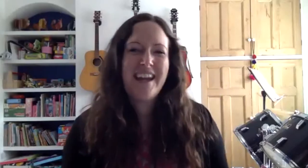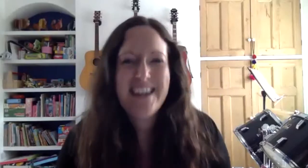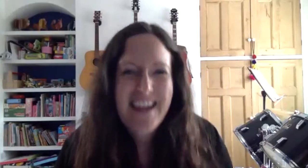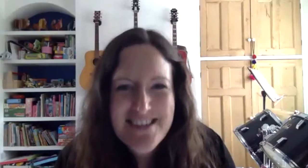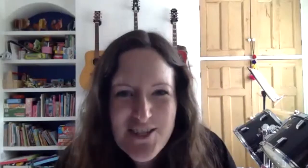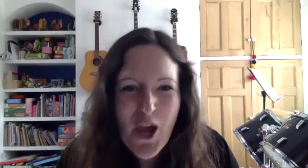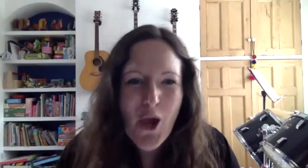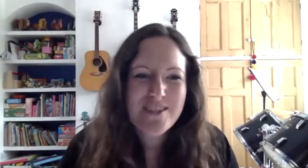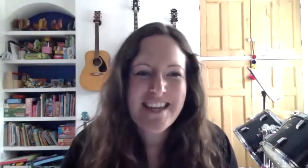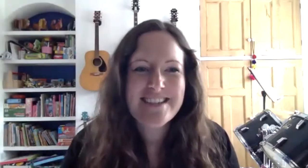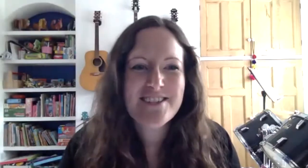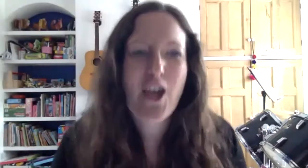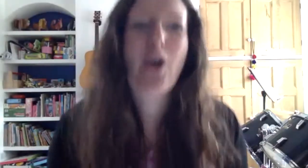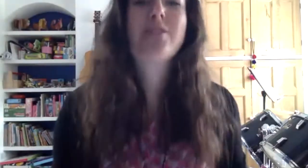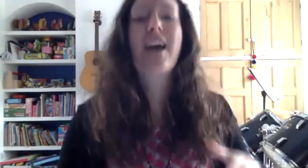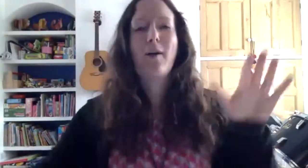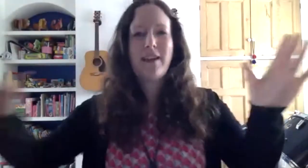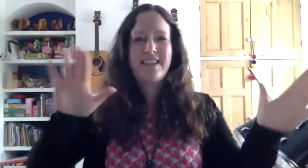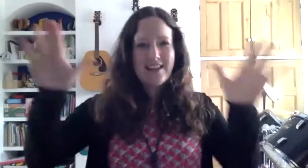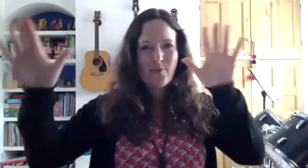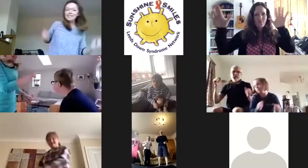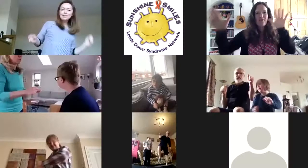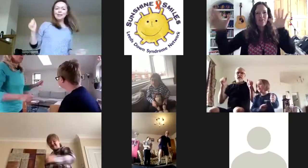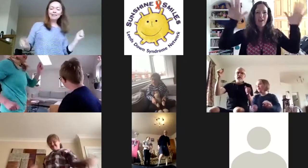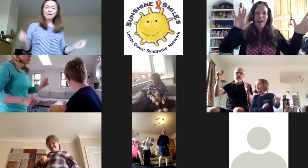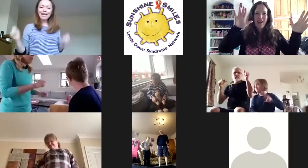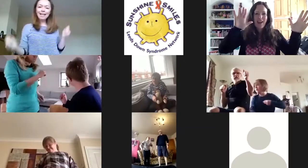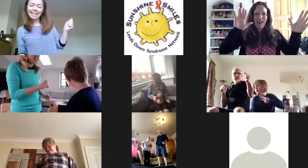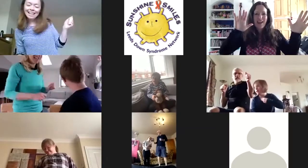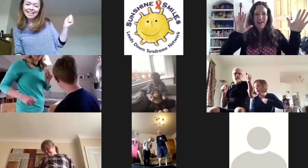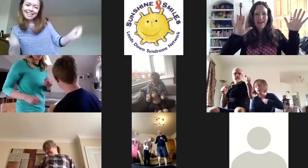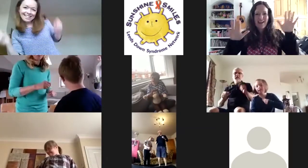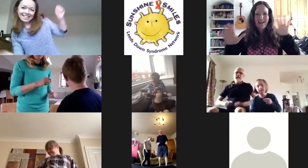1, 2, 3, knees and toes, come and dance with me.